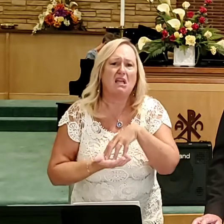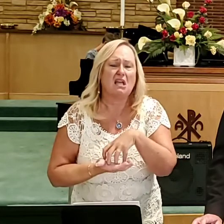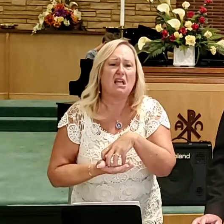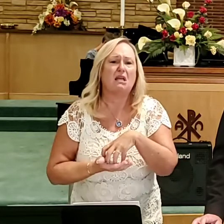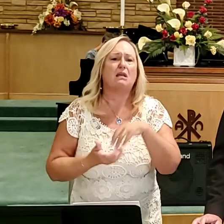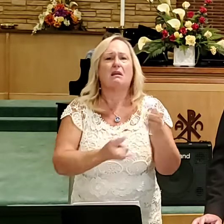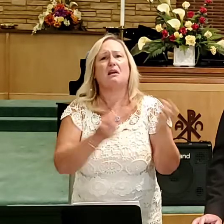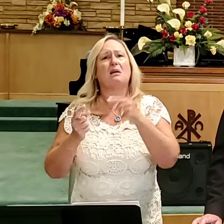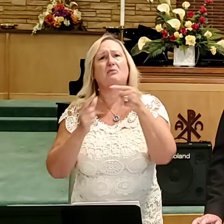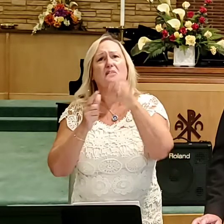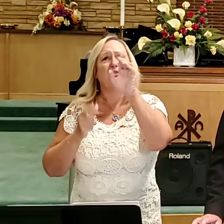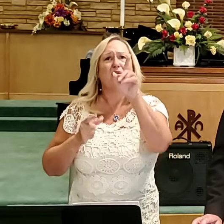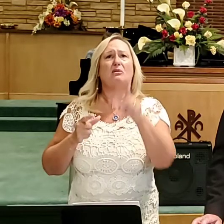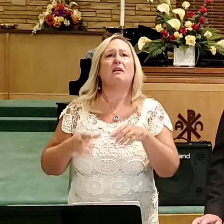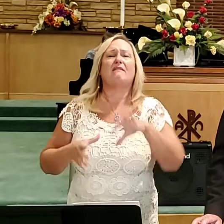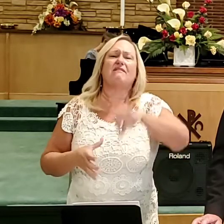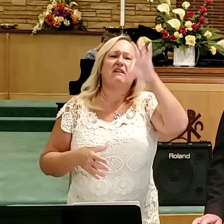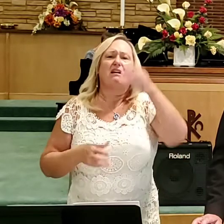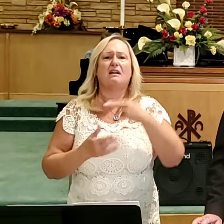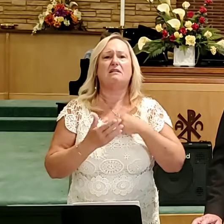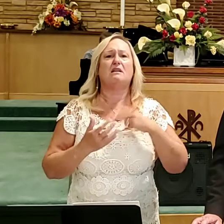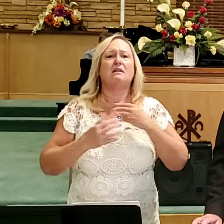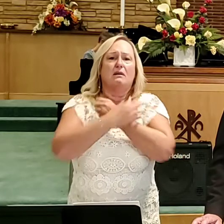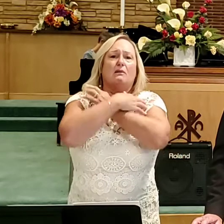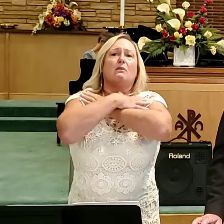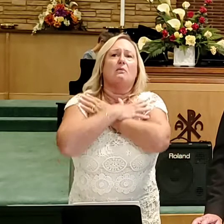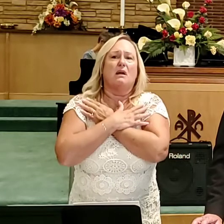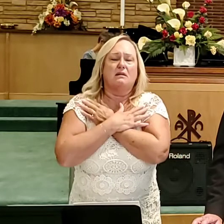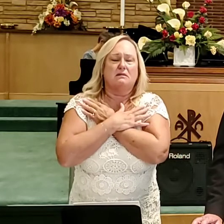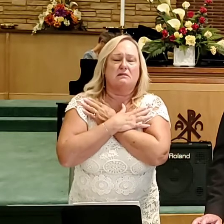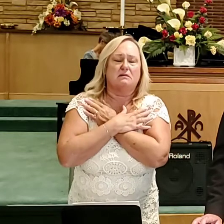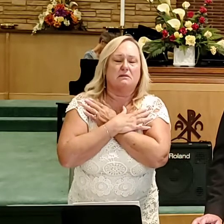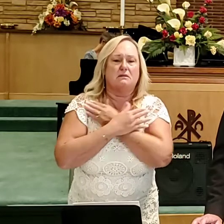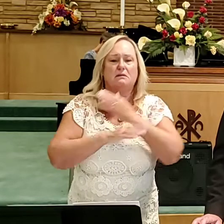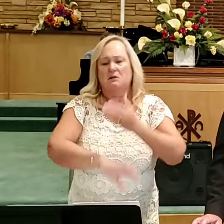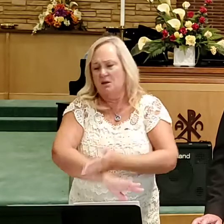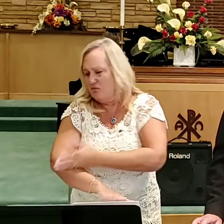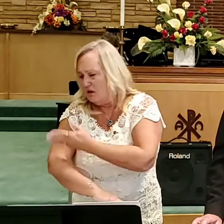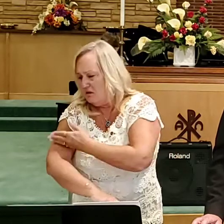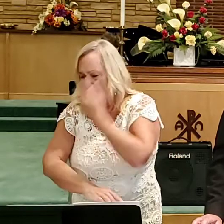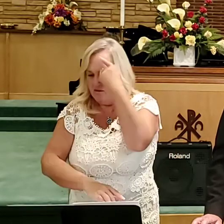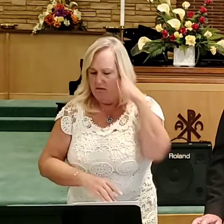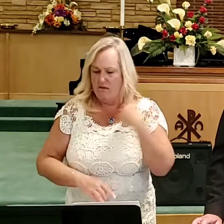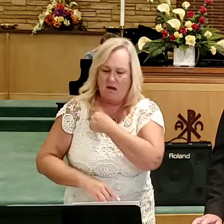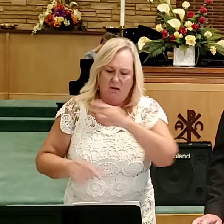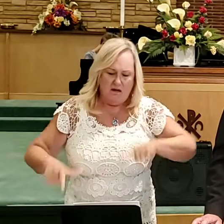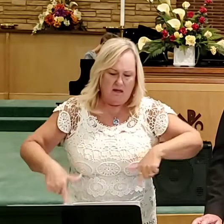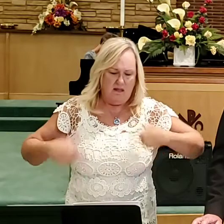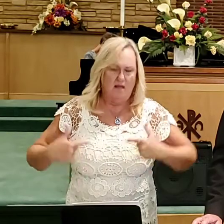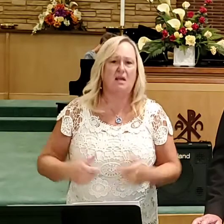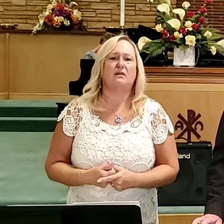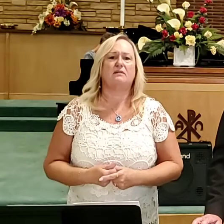can come to you and find rest and renewal for our lives.